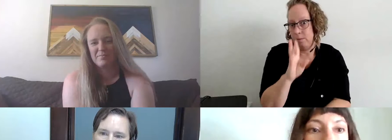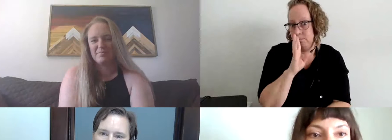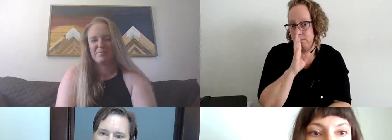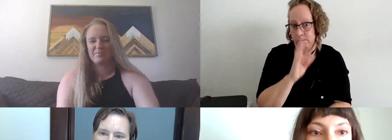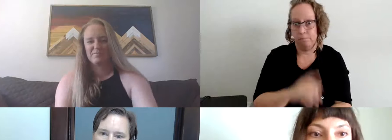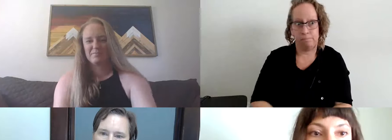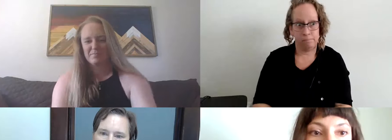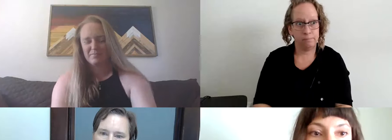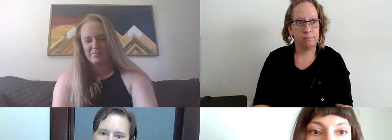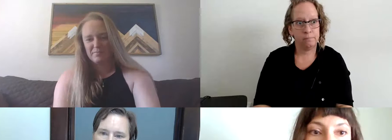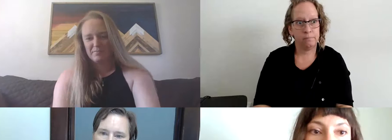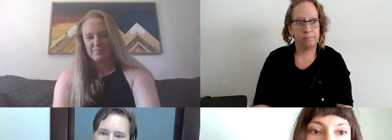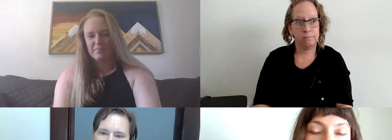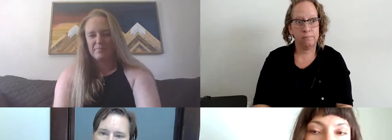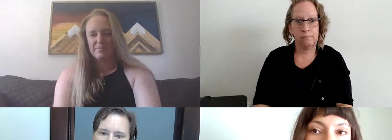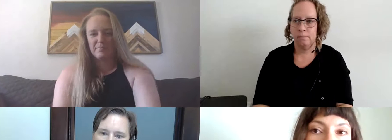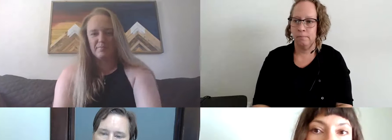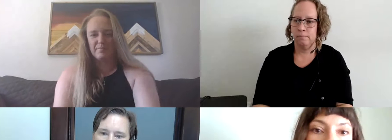mic.